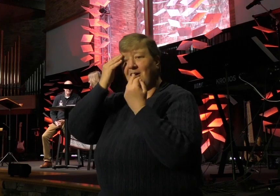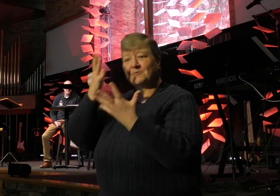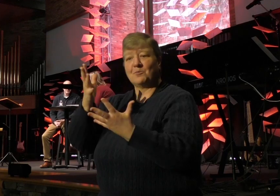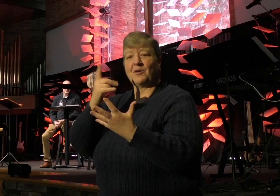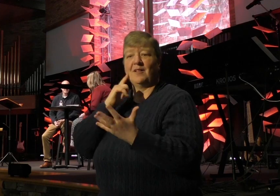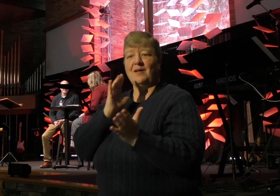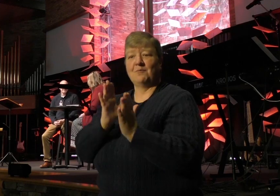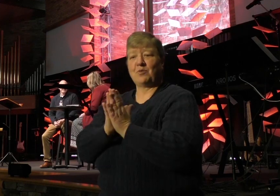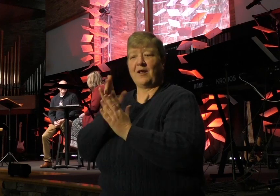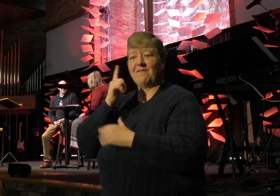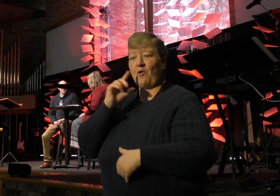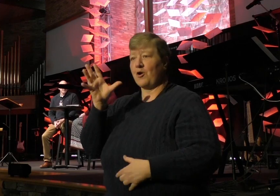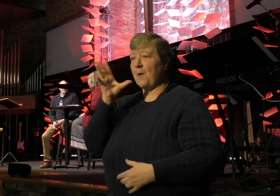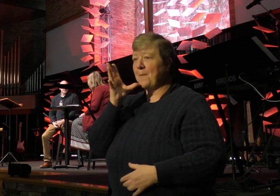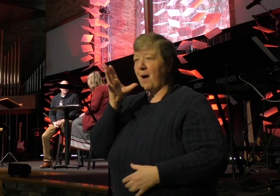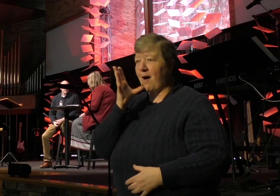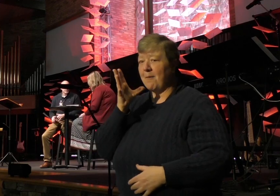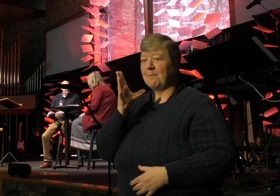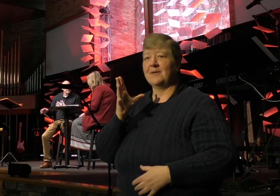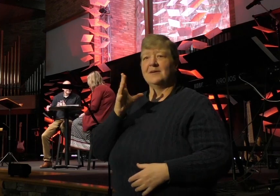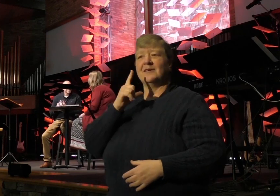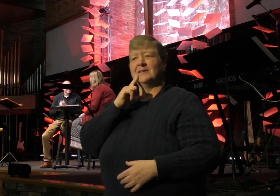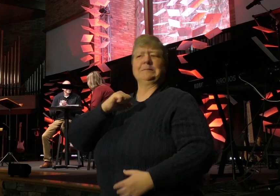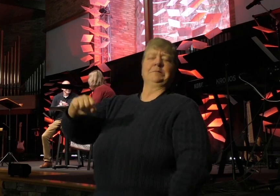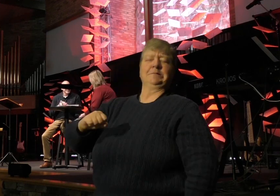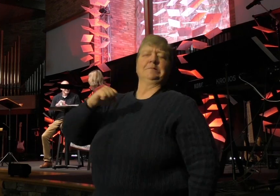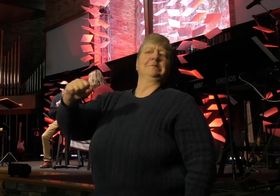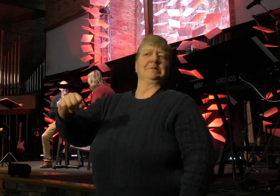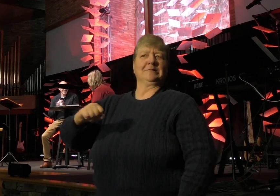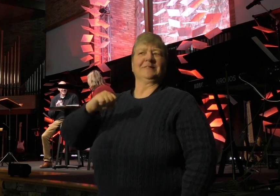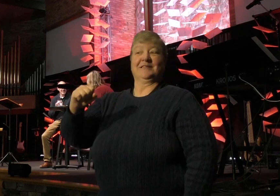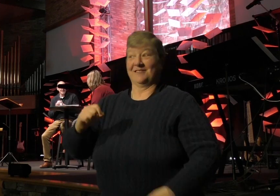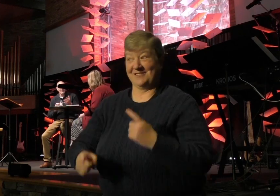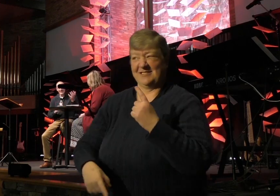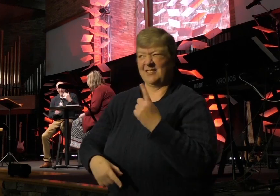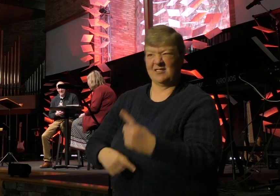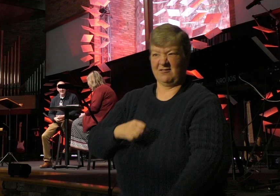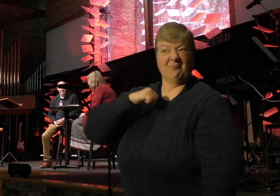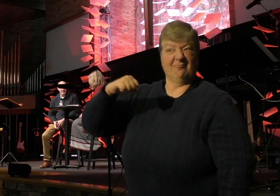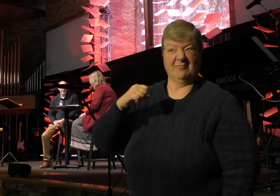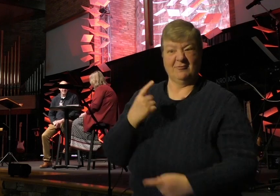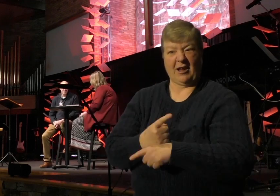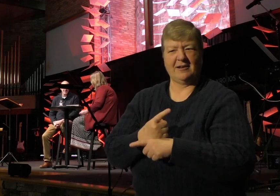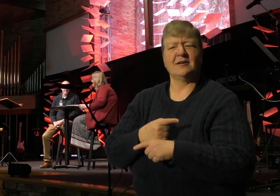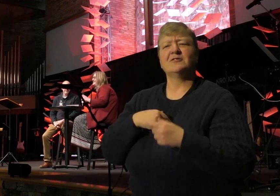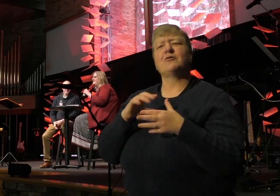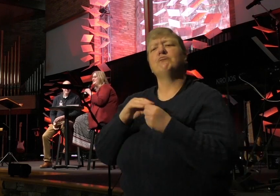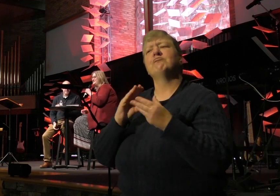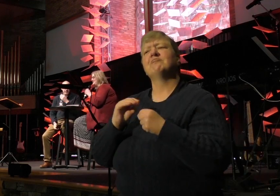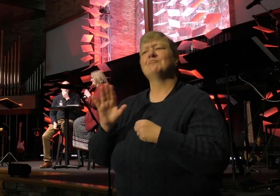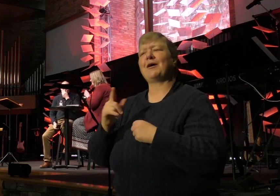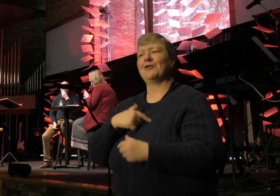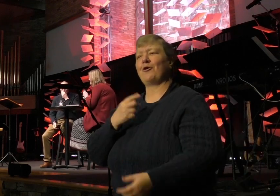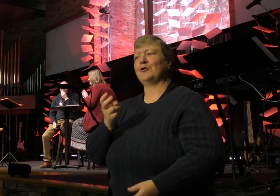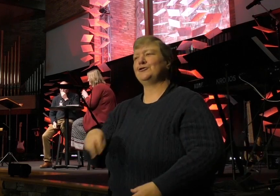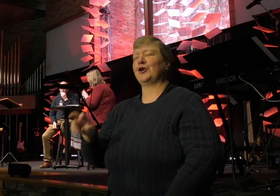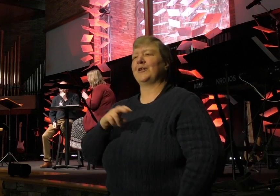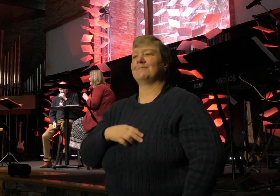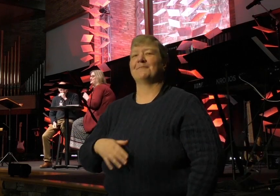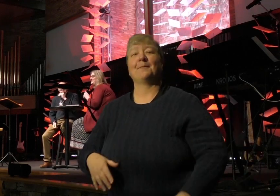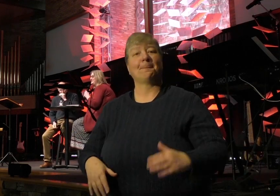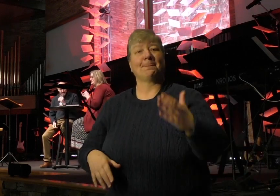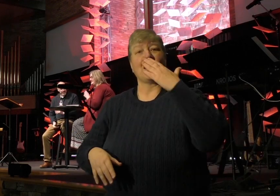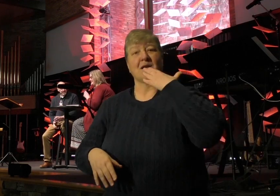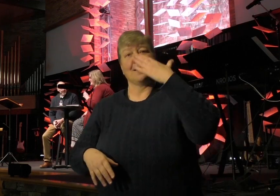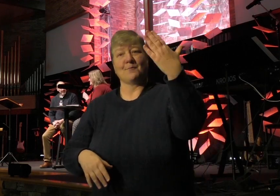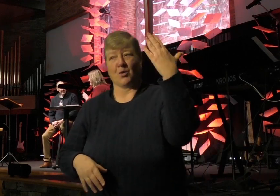praying for your mom, and she was a little resistant, to say the least, right, over the years. So tell us about that journey. So, good morning.